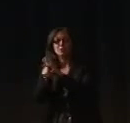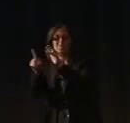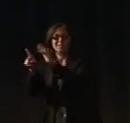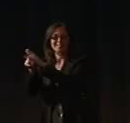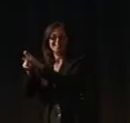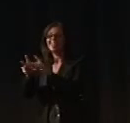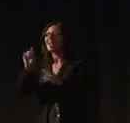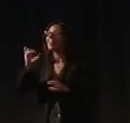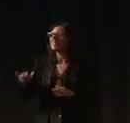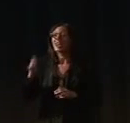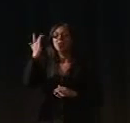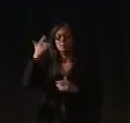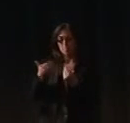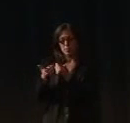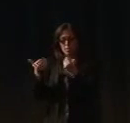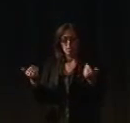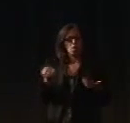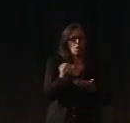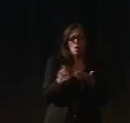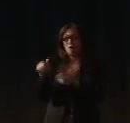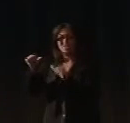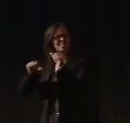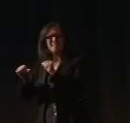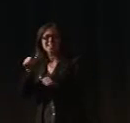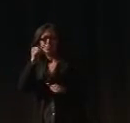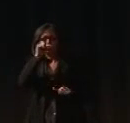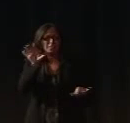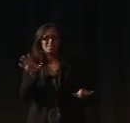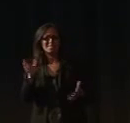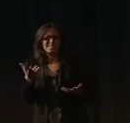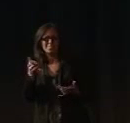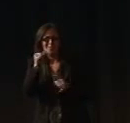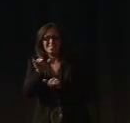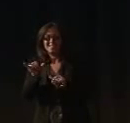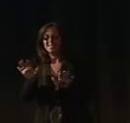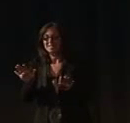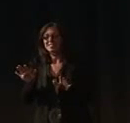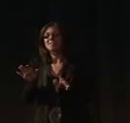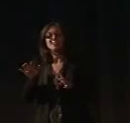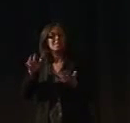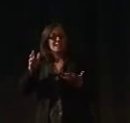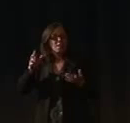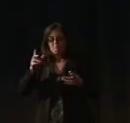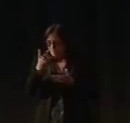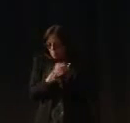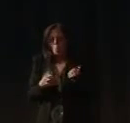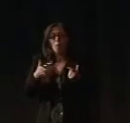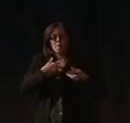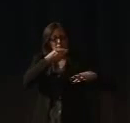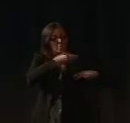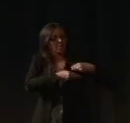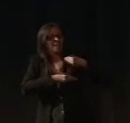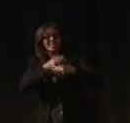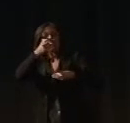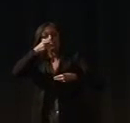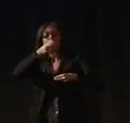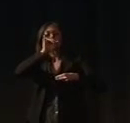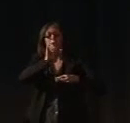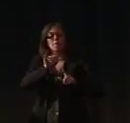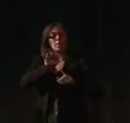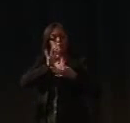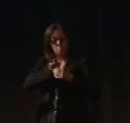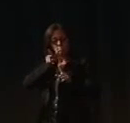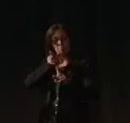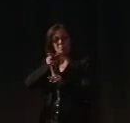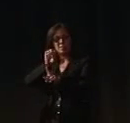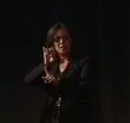ridiculous. It's an inheritance of a subjective history and the idea of aesthetic as a subjective quality. But it's